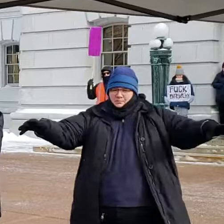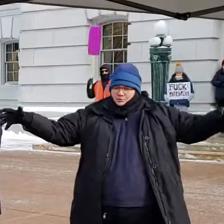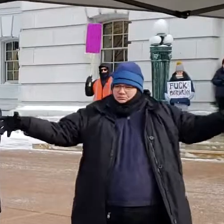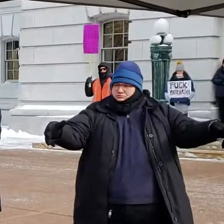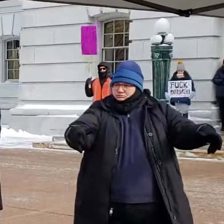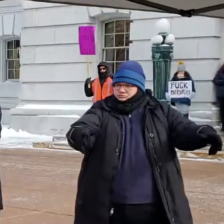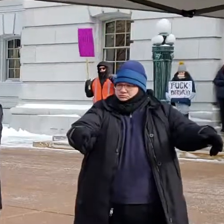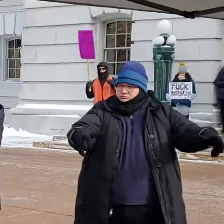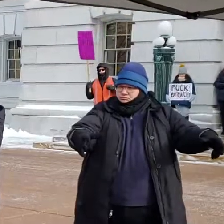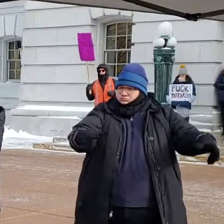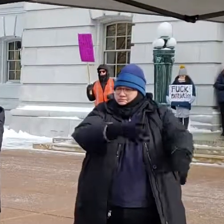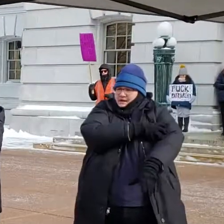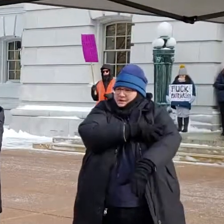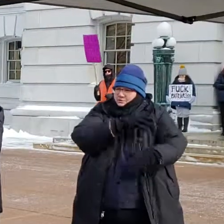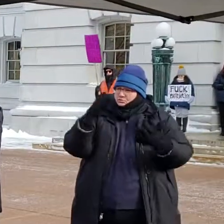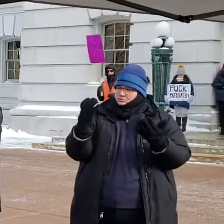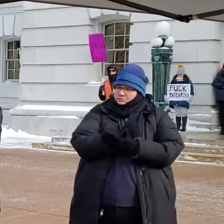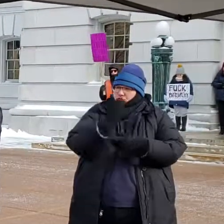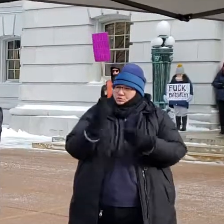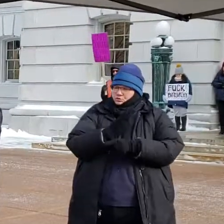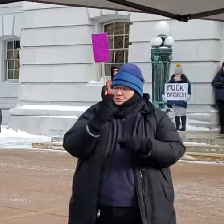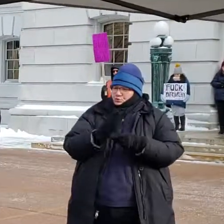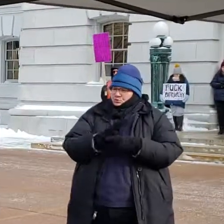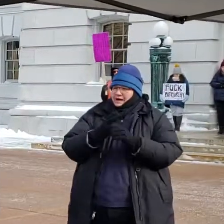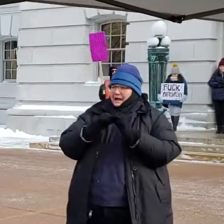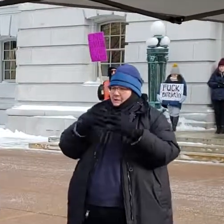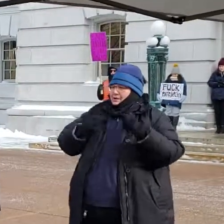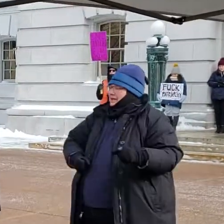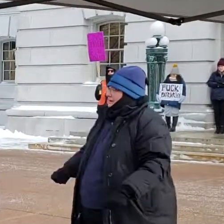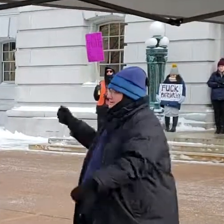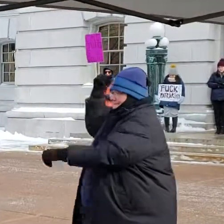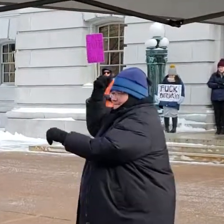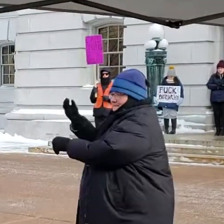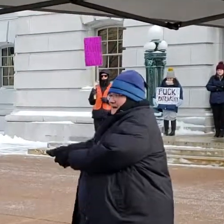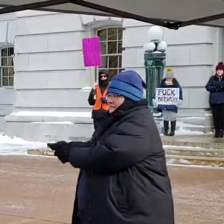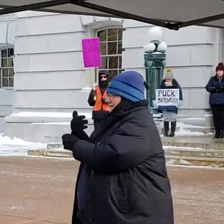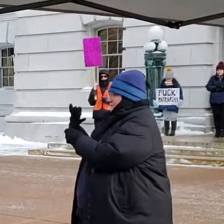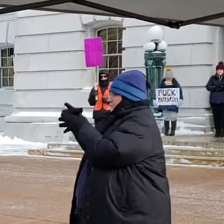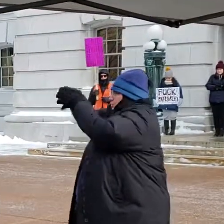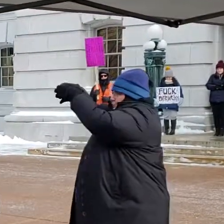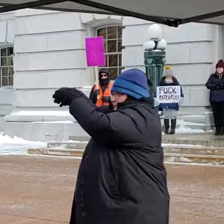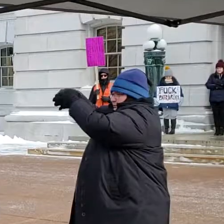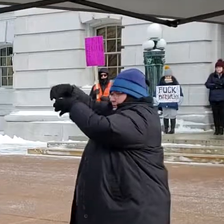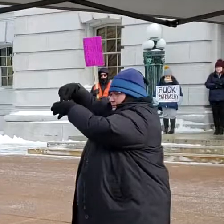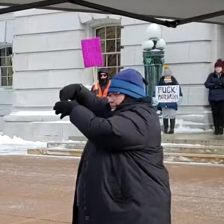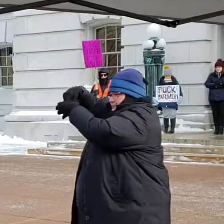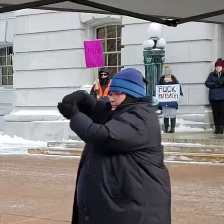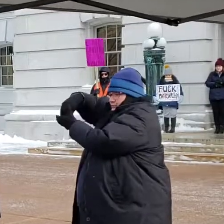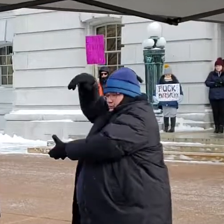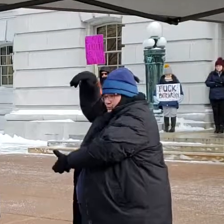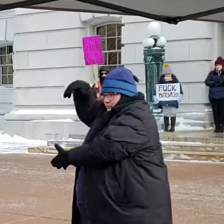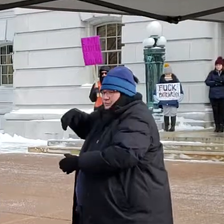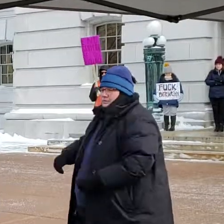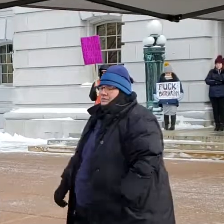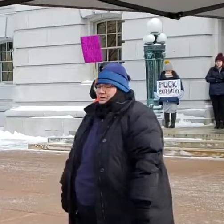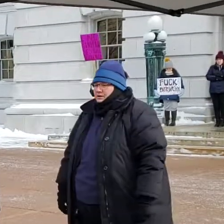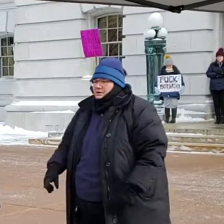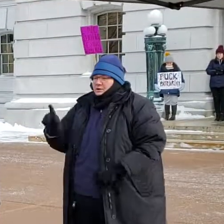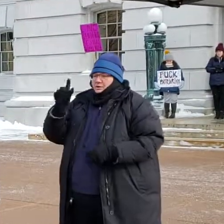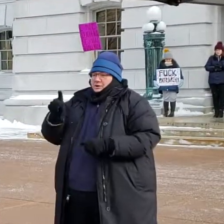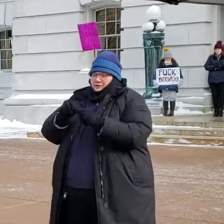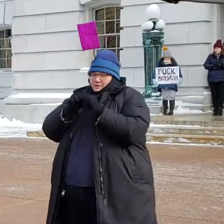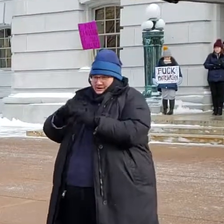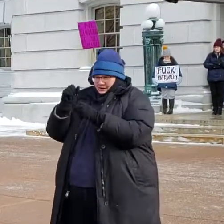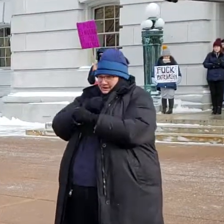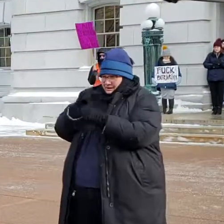We must unite to fight back against the whole system to win a better world for us, for our